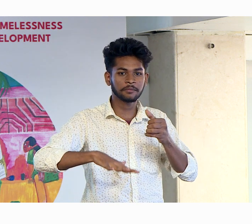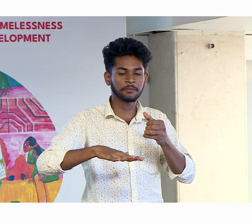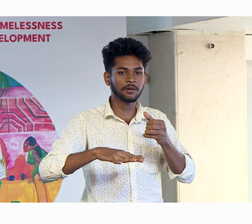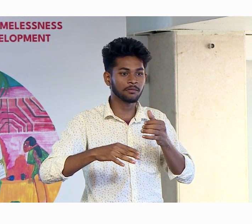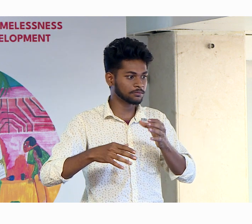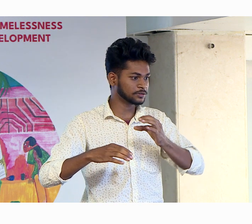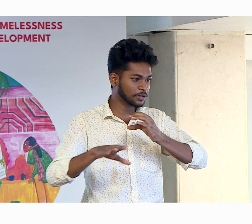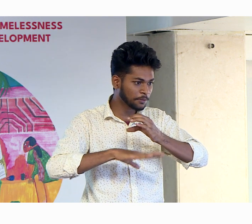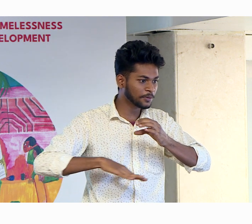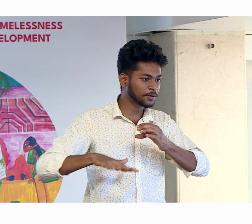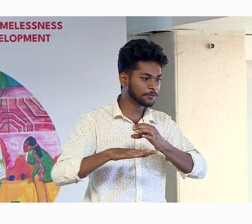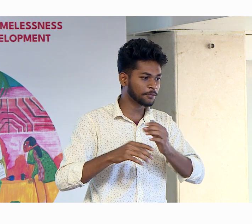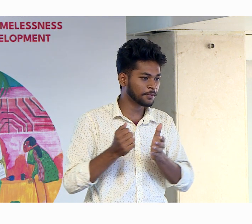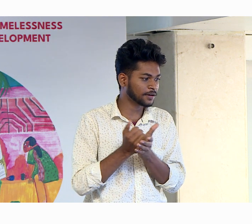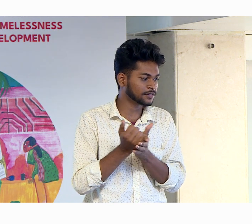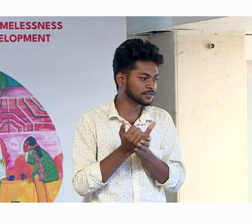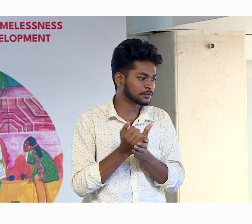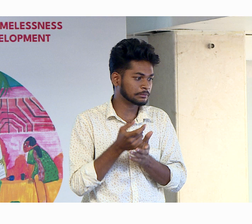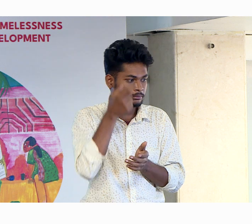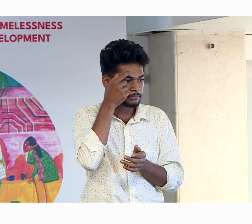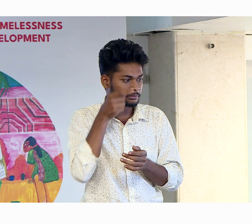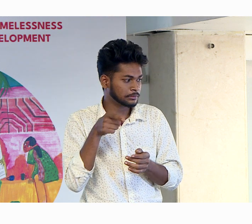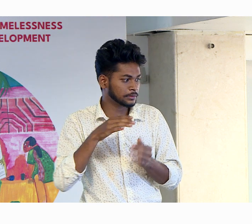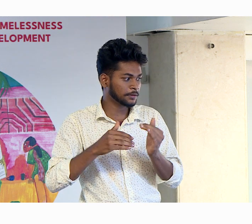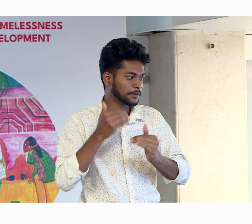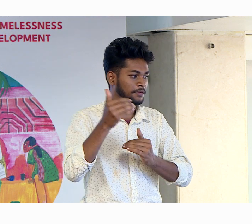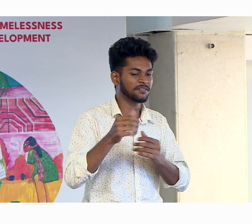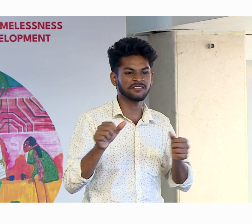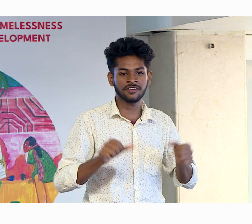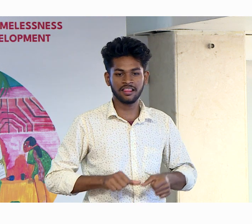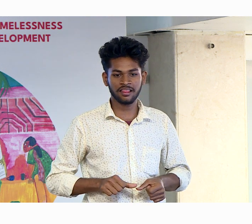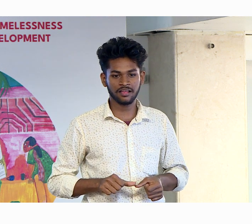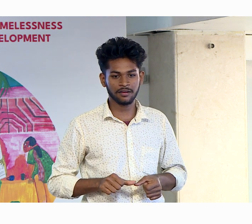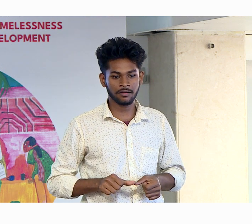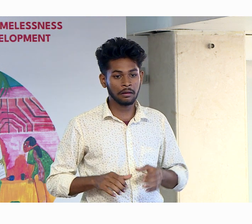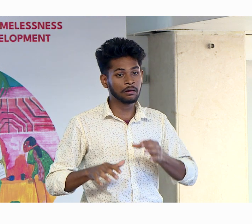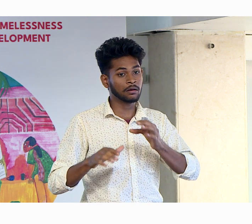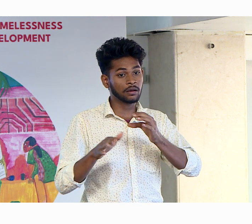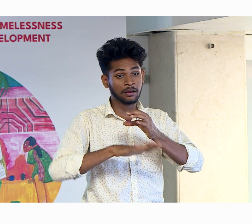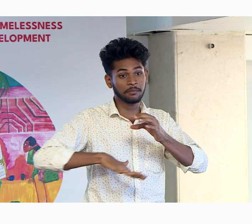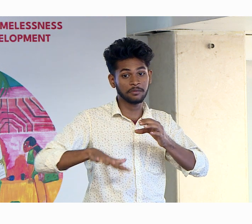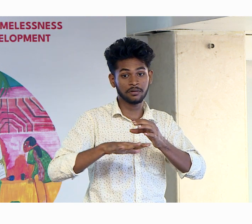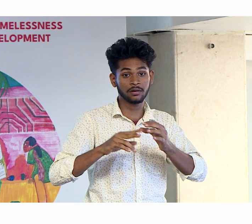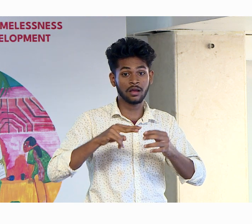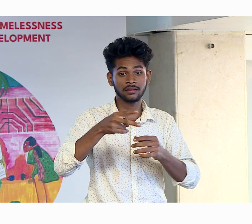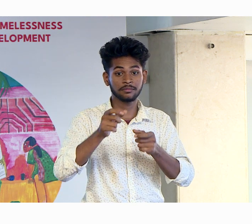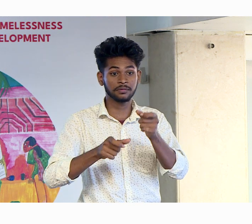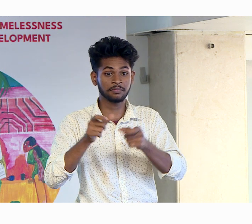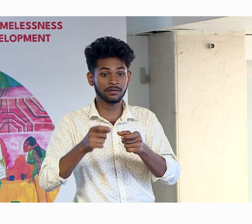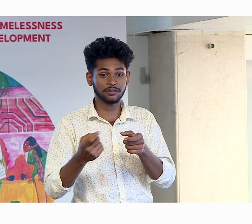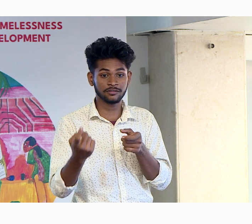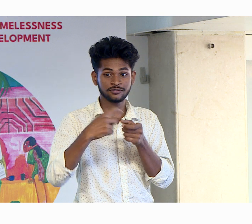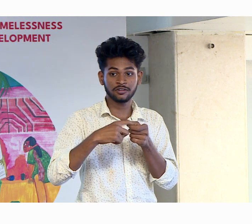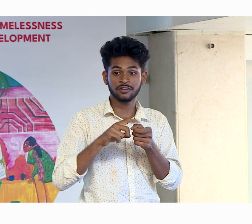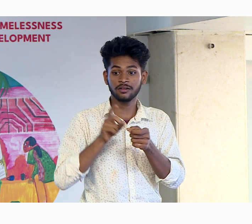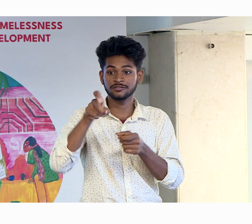appraising shared ideas and people's mind lines. And they also might, and we've seen this in many